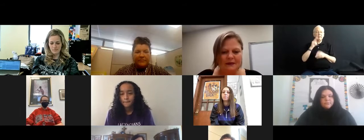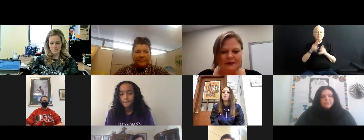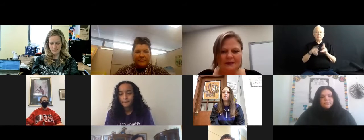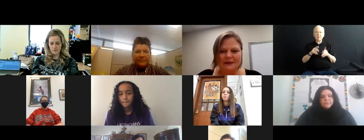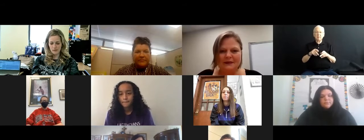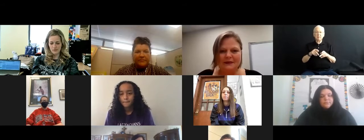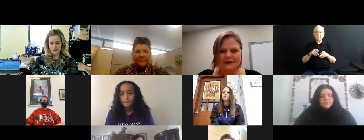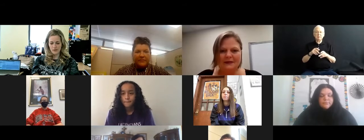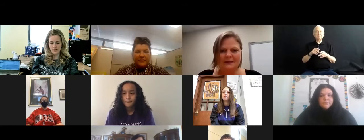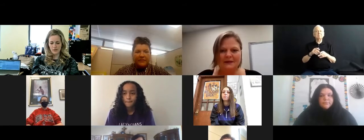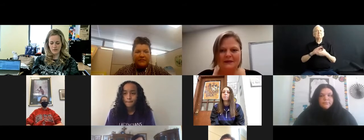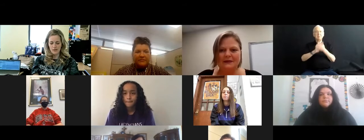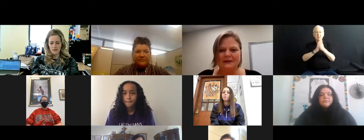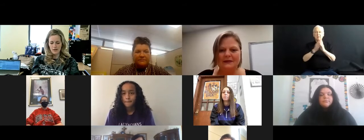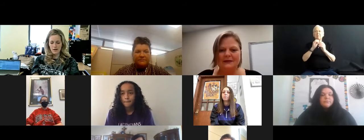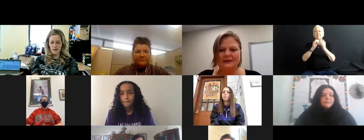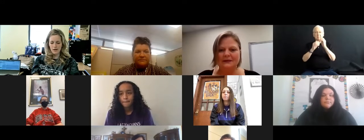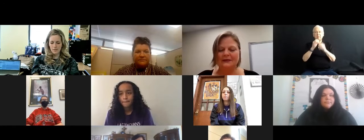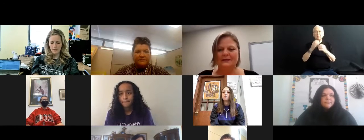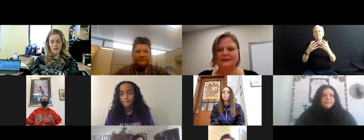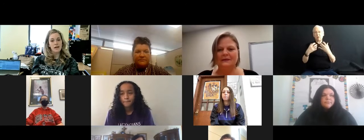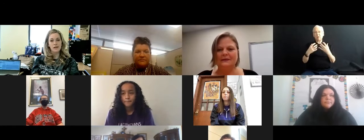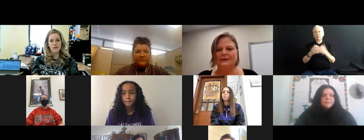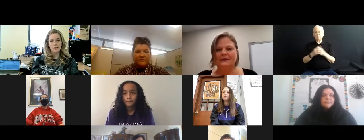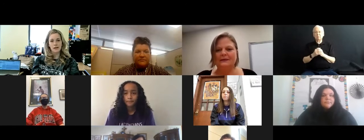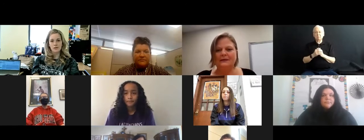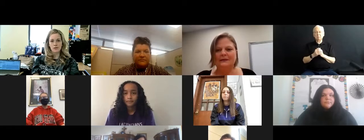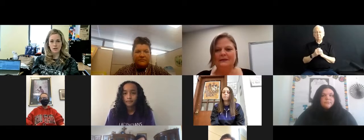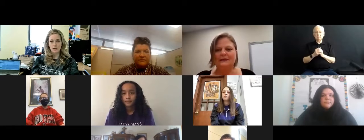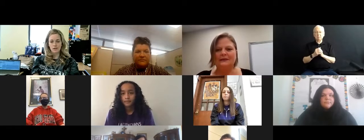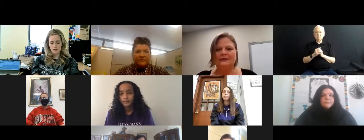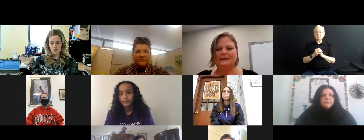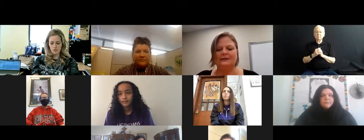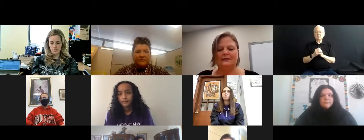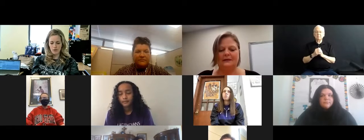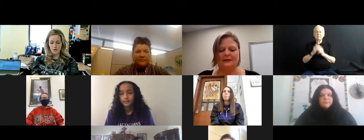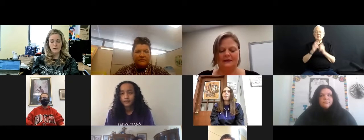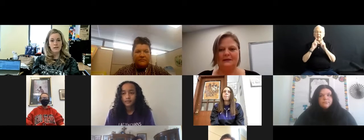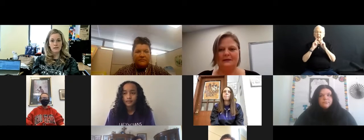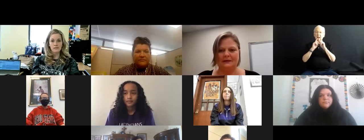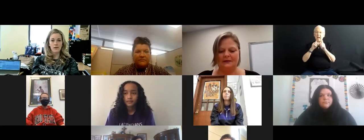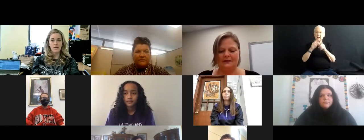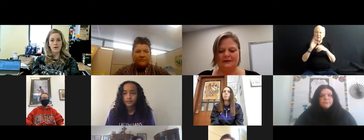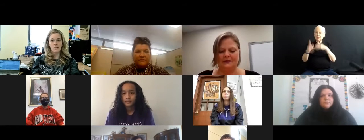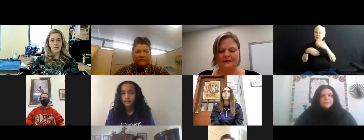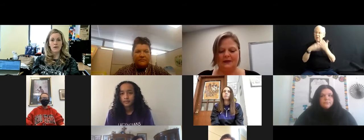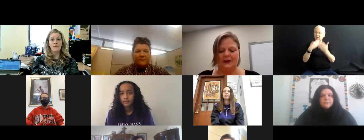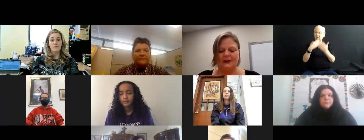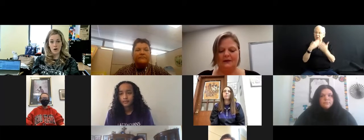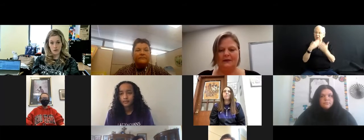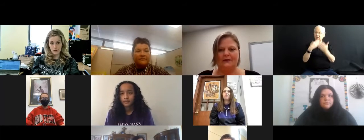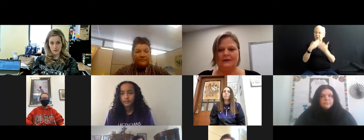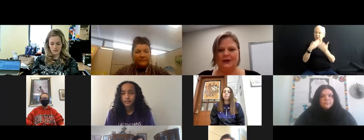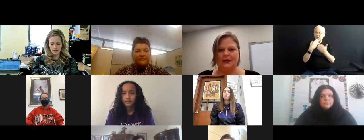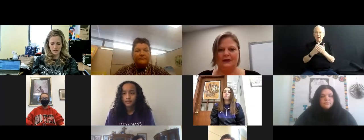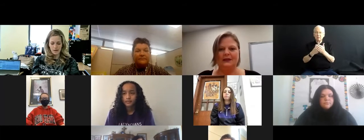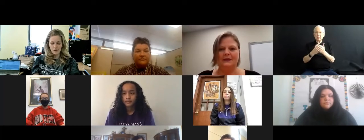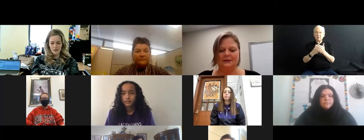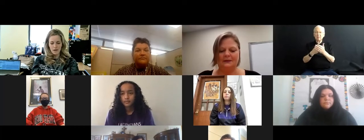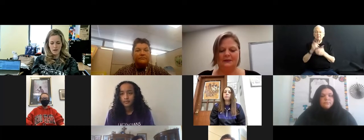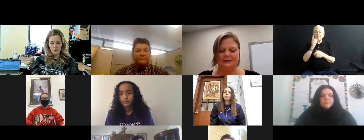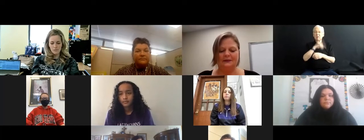fixed. Very good. And actually the answer to all of these are